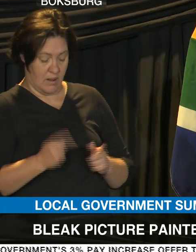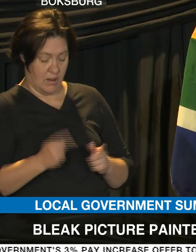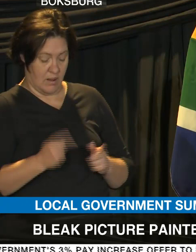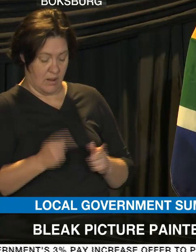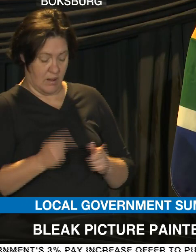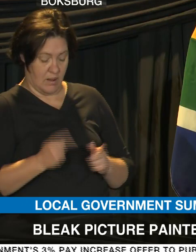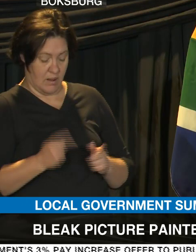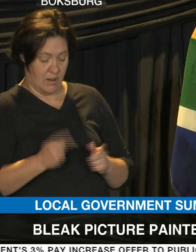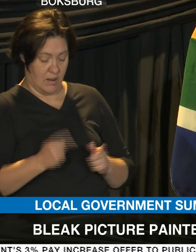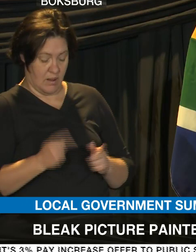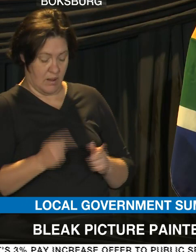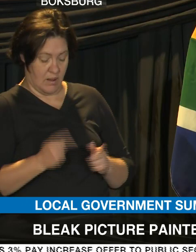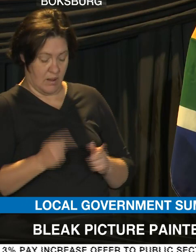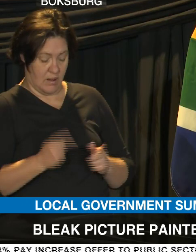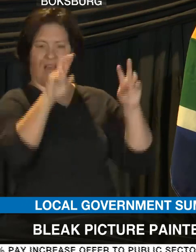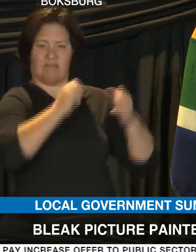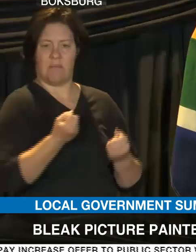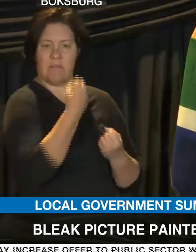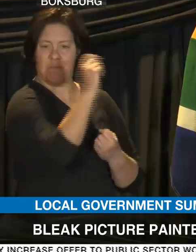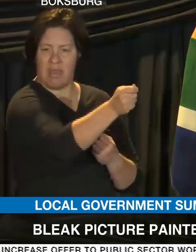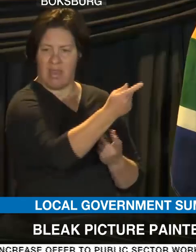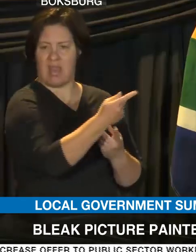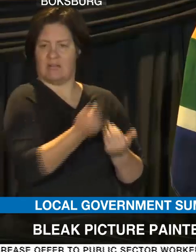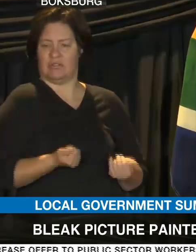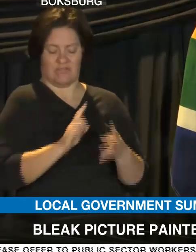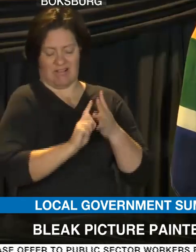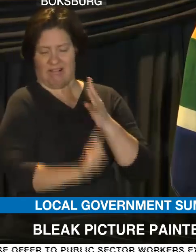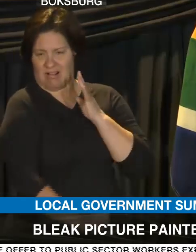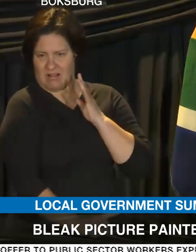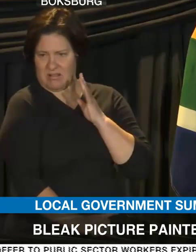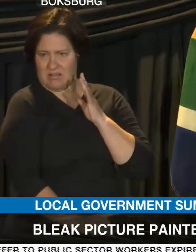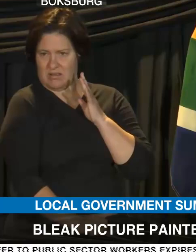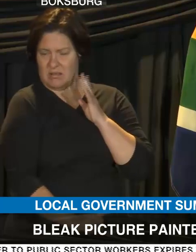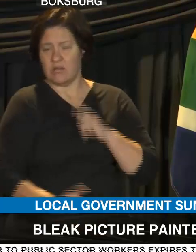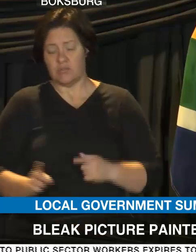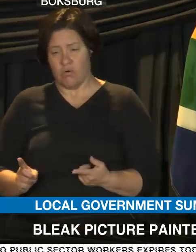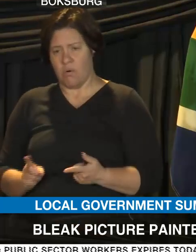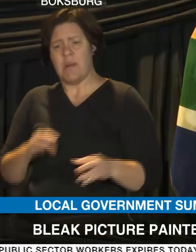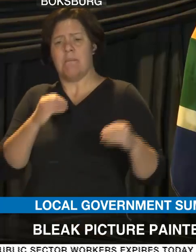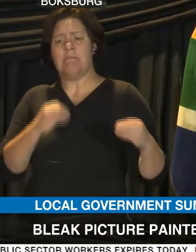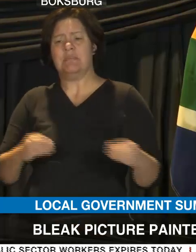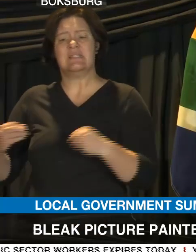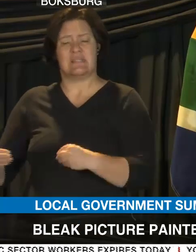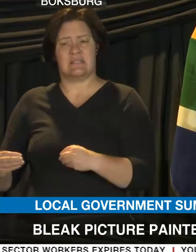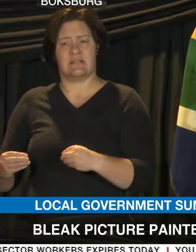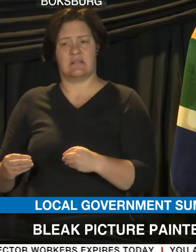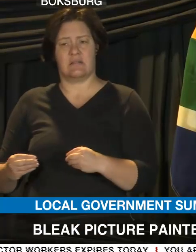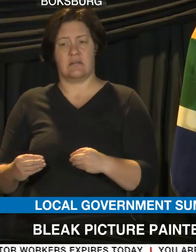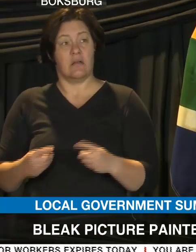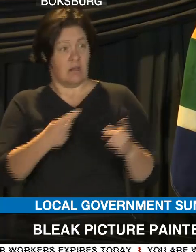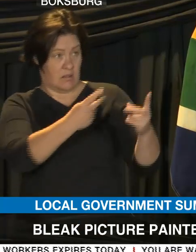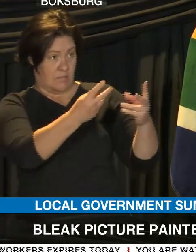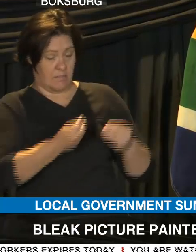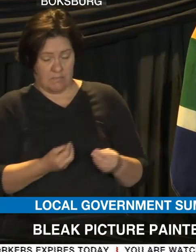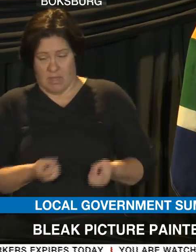get. So essentially you are running a business, and it is a business that provides services to our